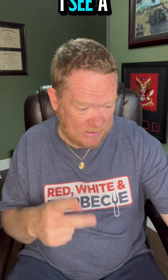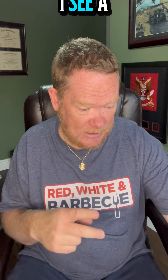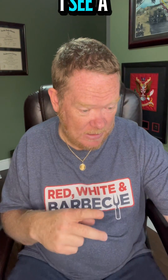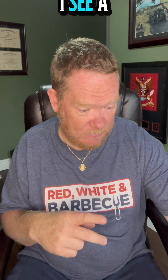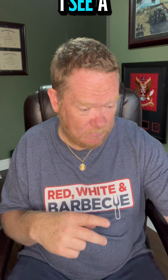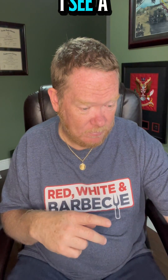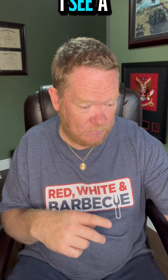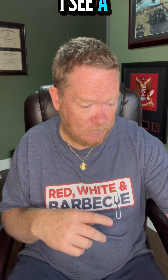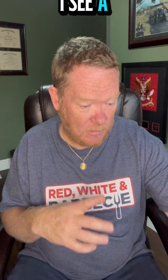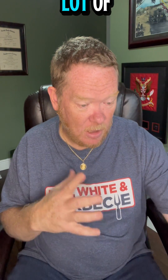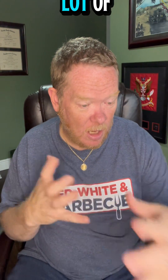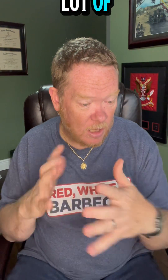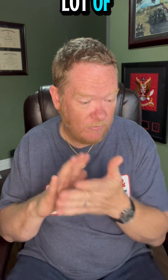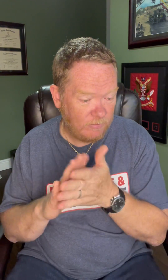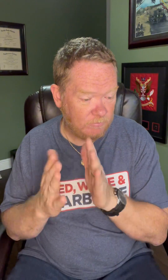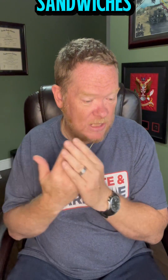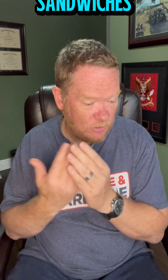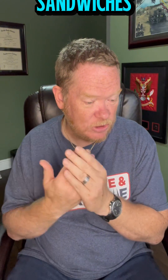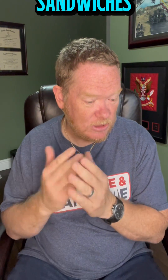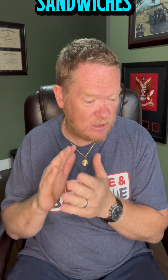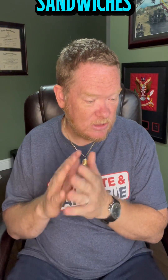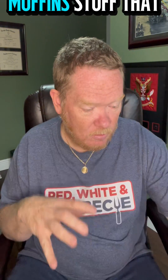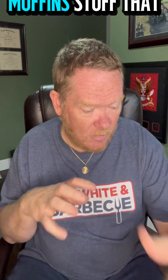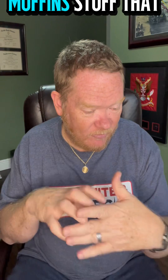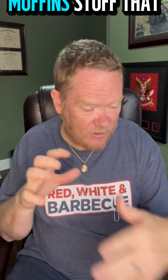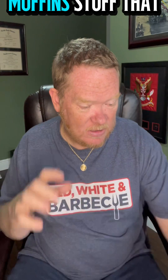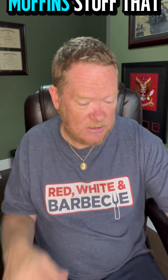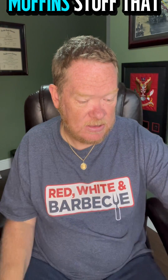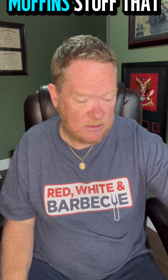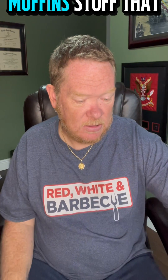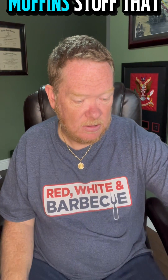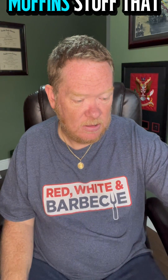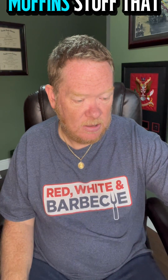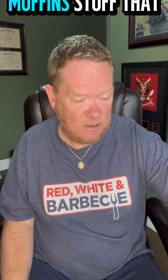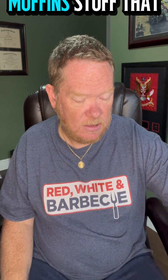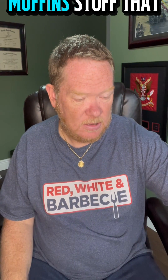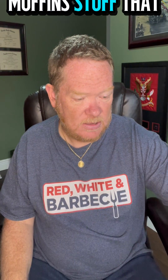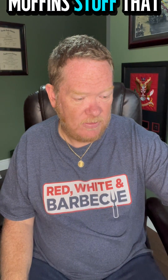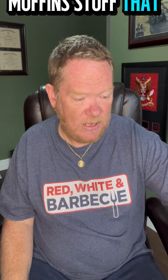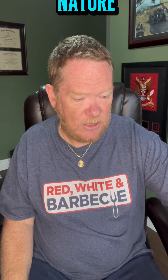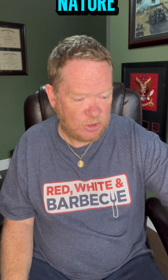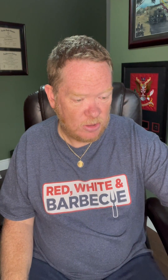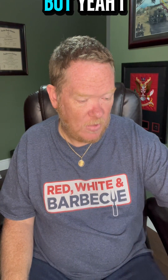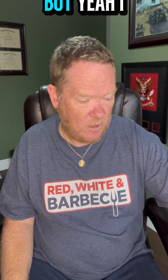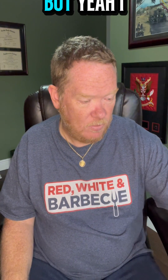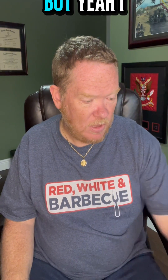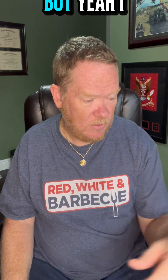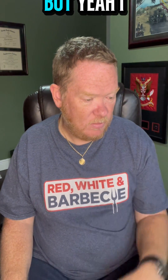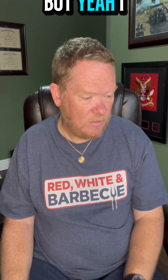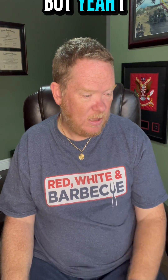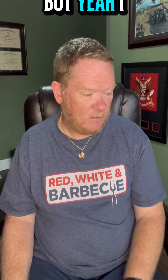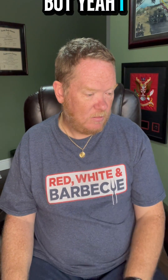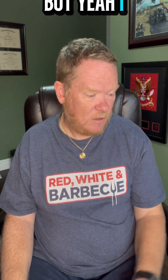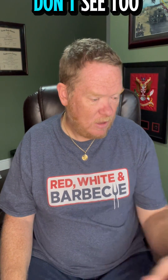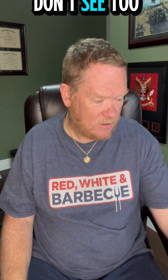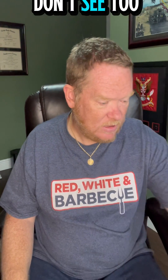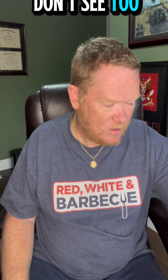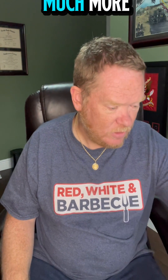see a lot of sandwiches, muffins, stuff of that nature. But yeah, I don't see too much